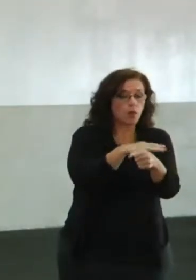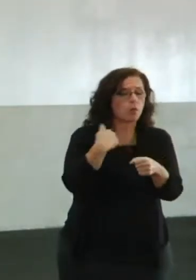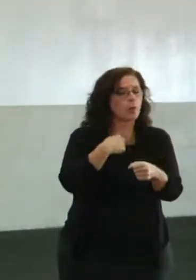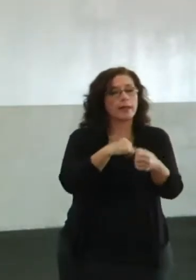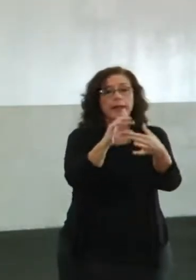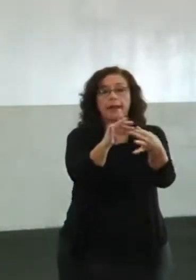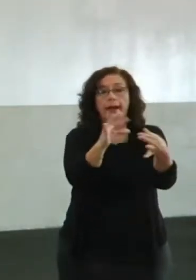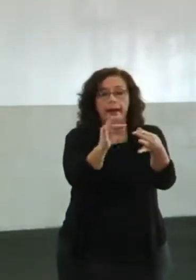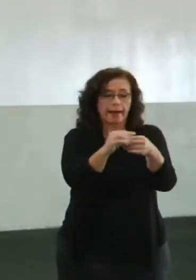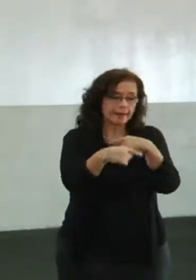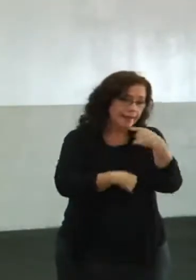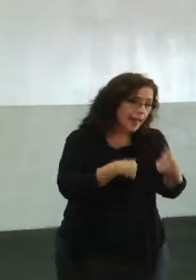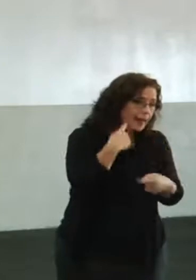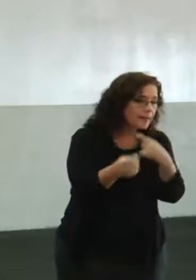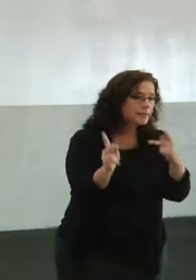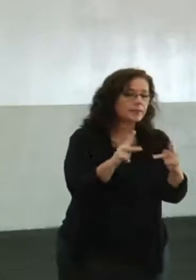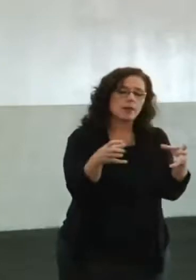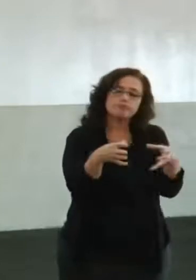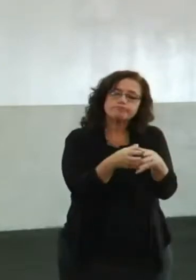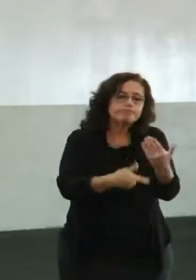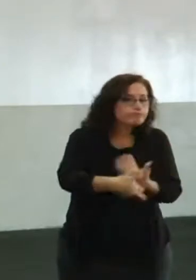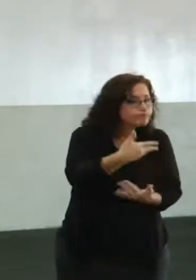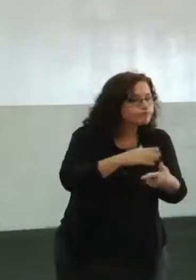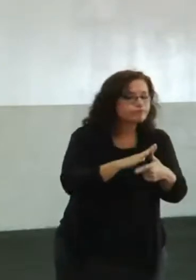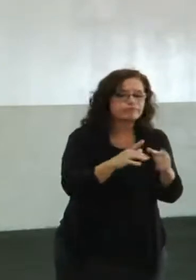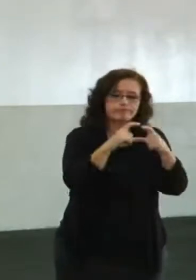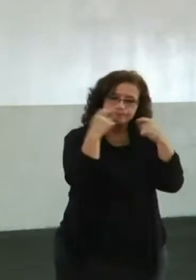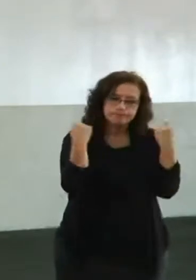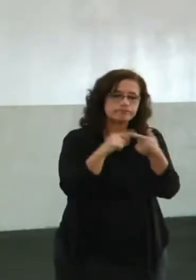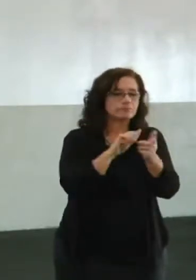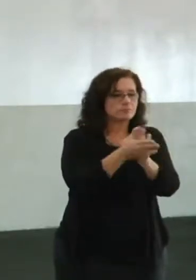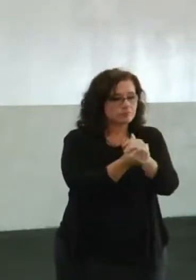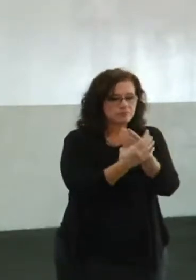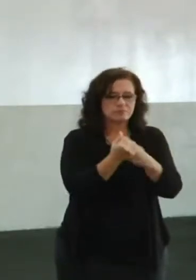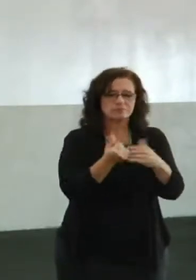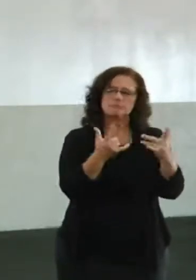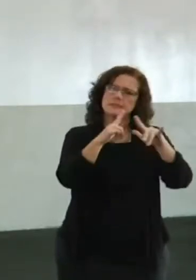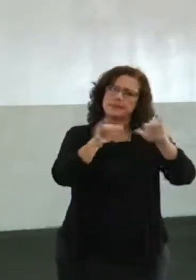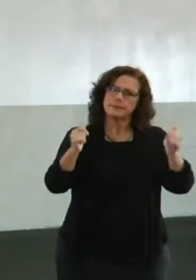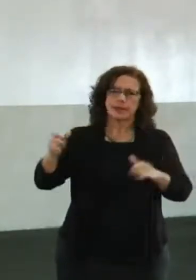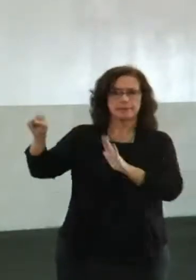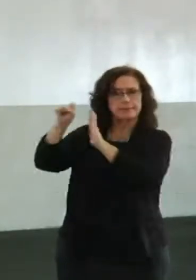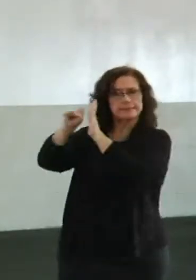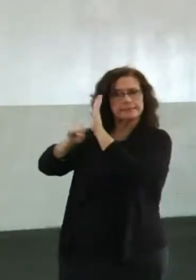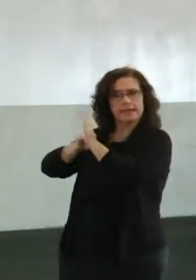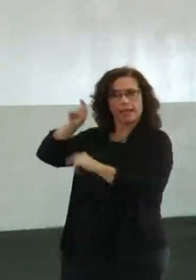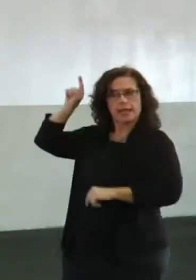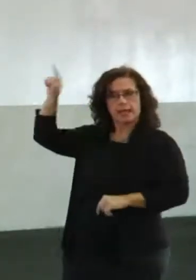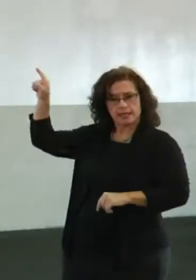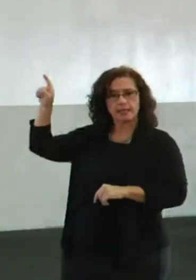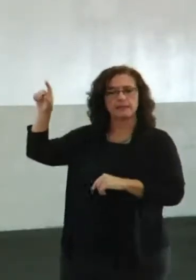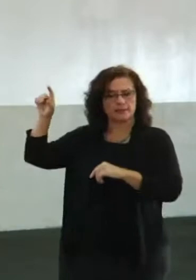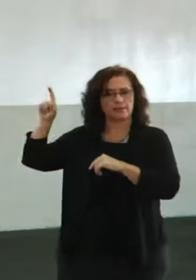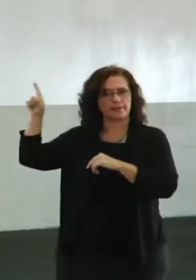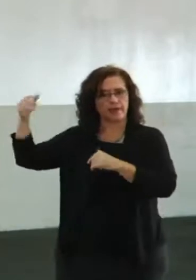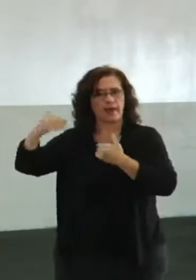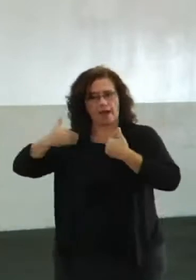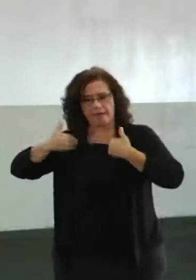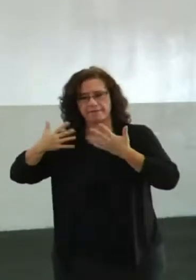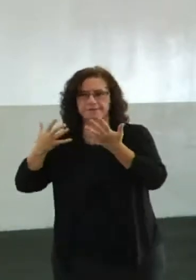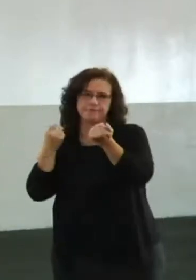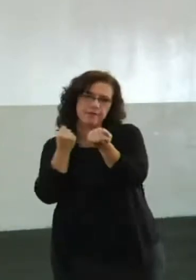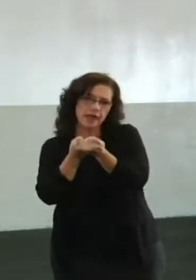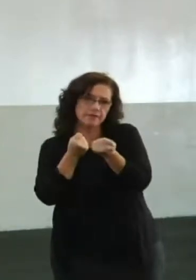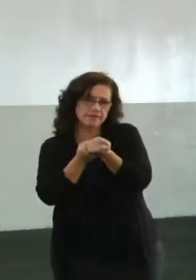good guidelines. At the state level, too, we want you to know there's a lot of advocacy going on. Our office is involved. Chair Long is involved, our board